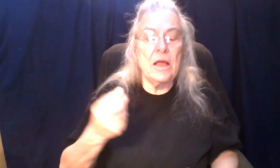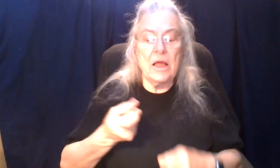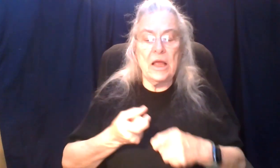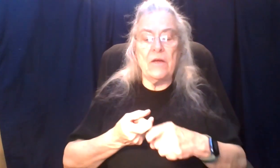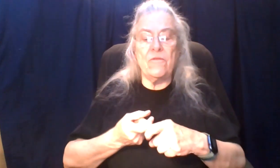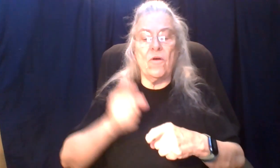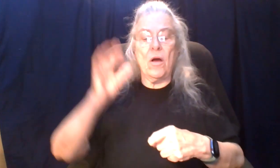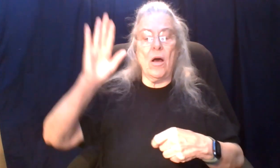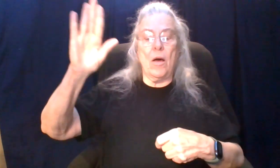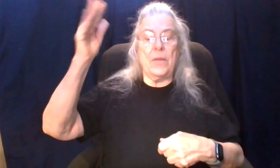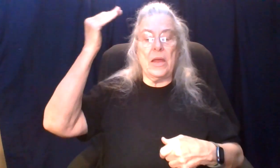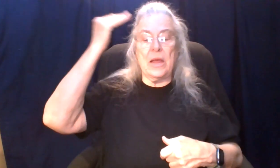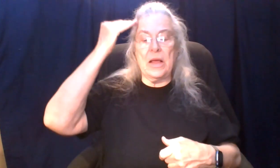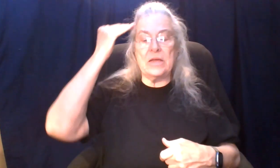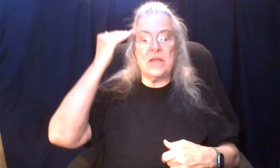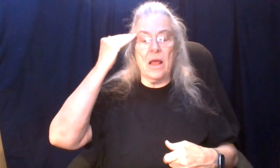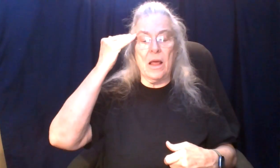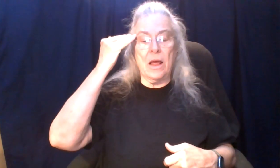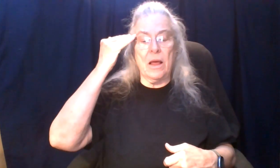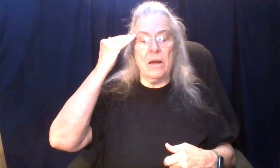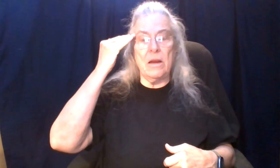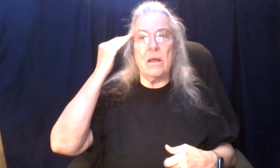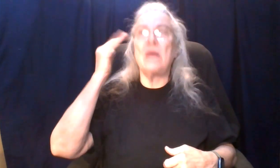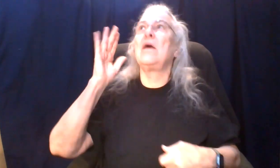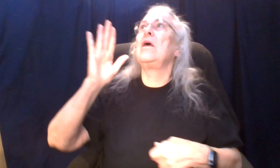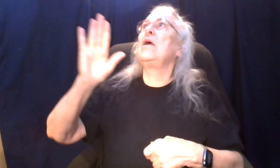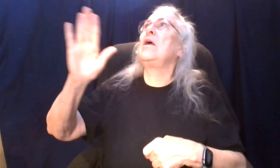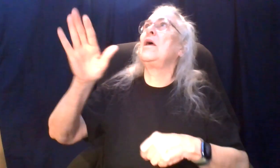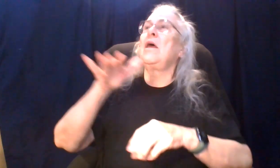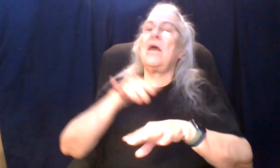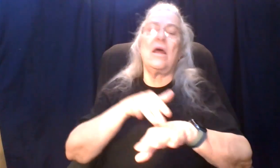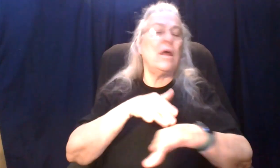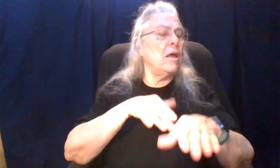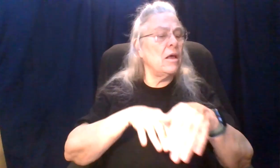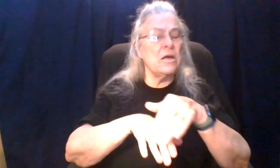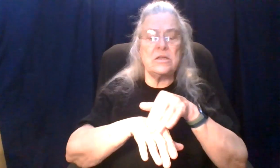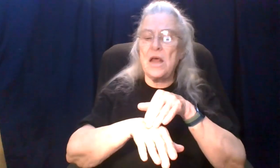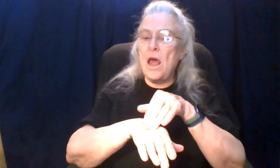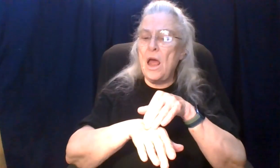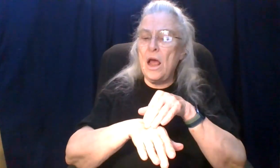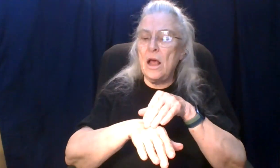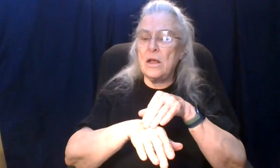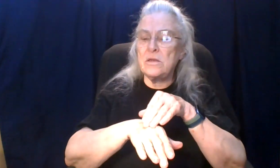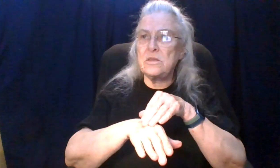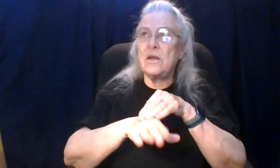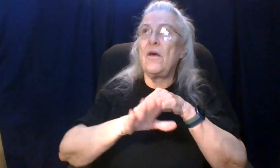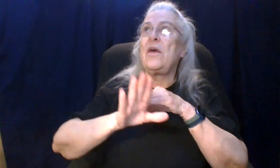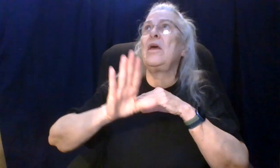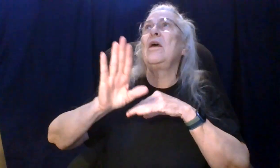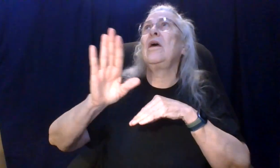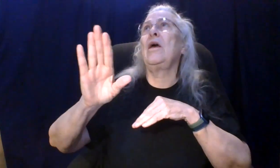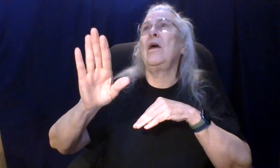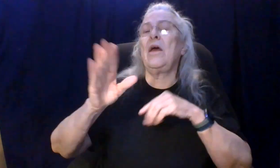See from his head, his hands,